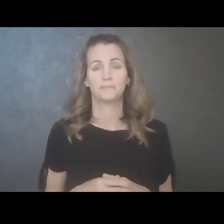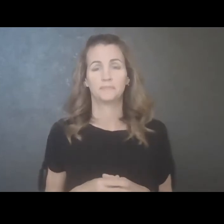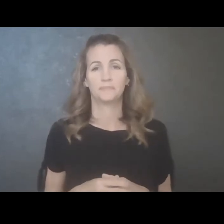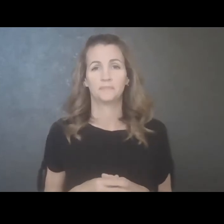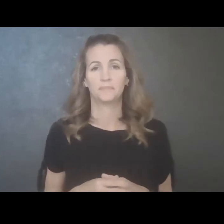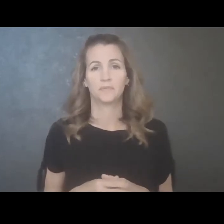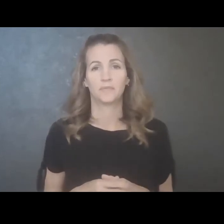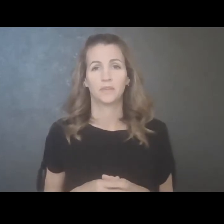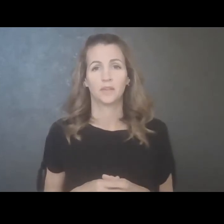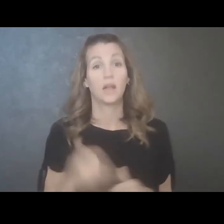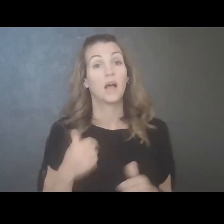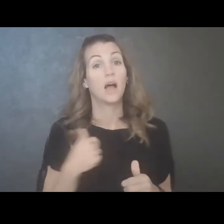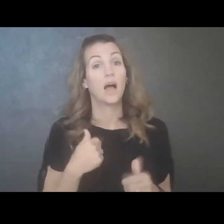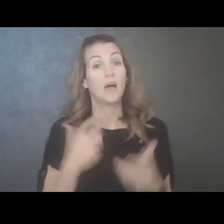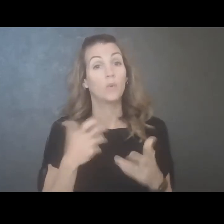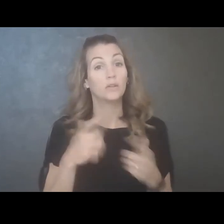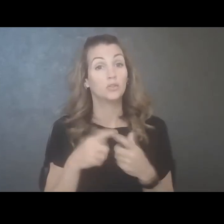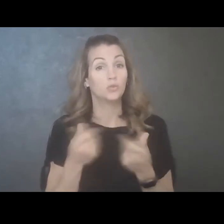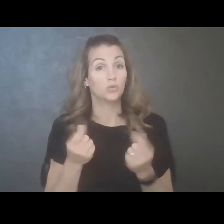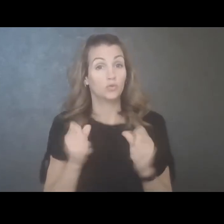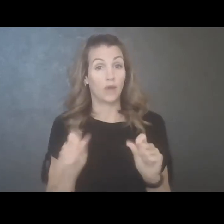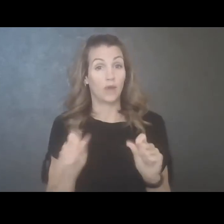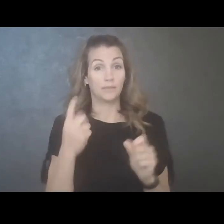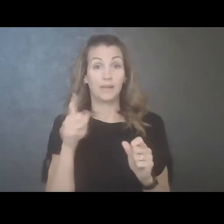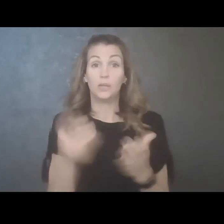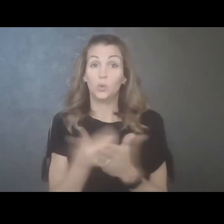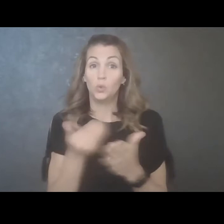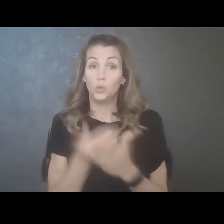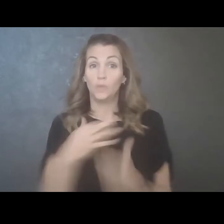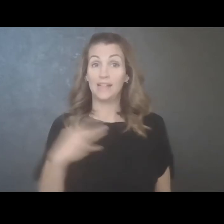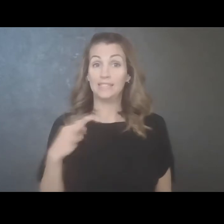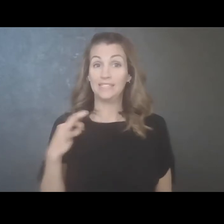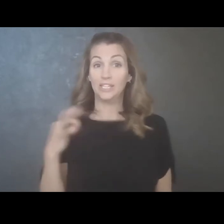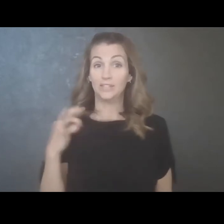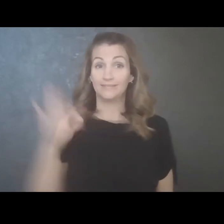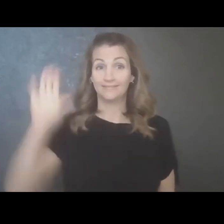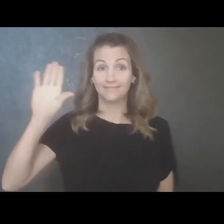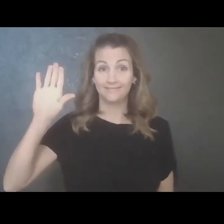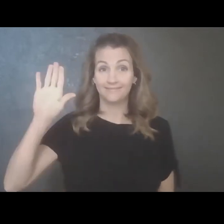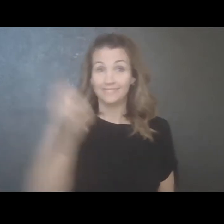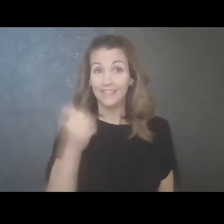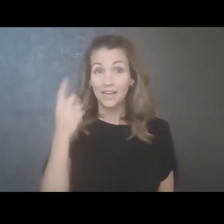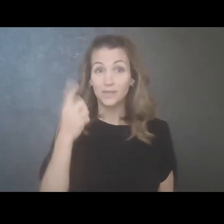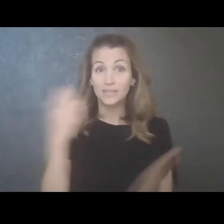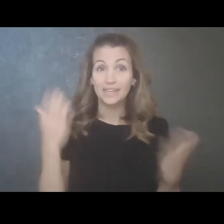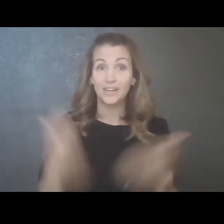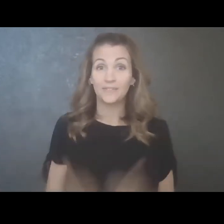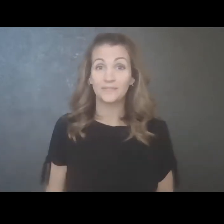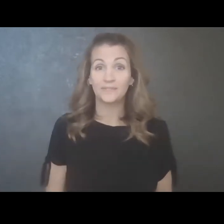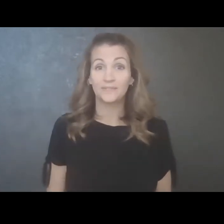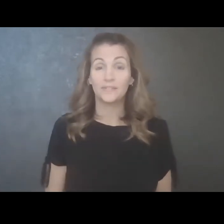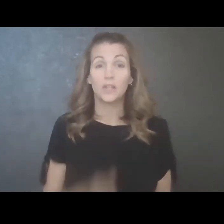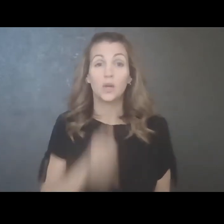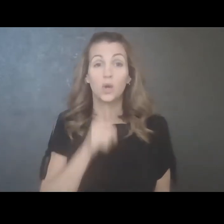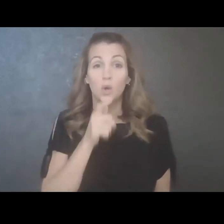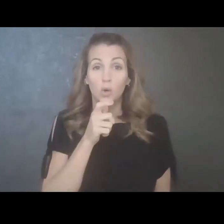Now I want to try something with, I need another volunteer. Is there anyone here who would like